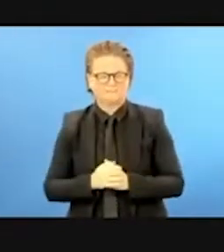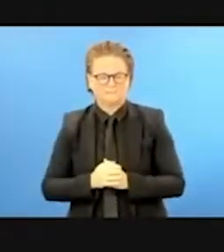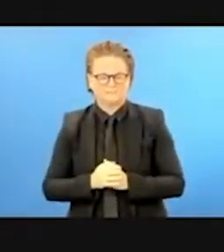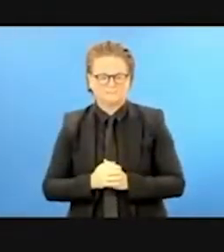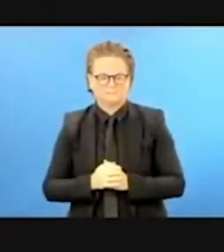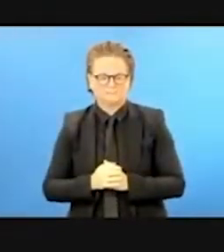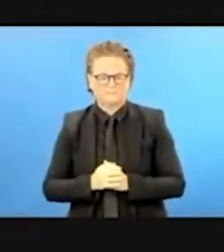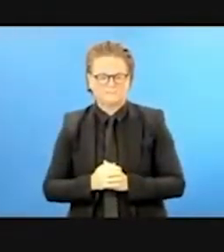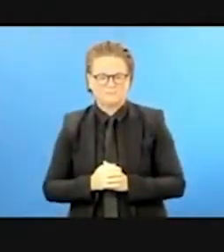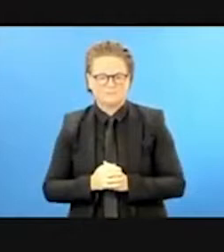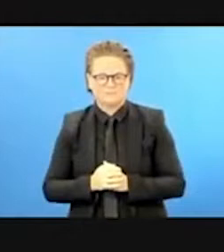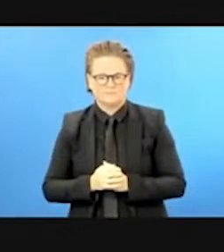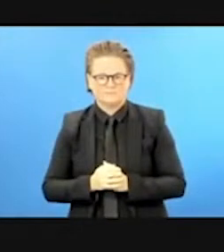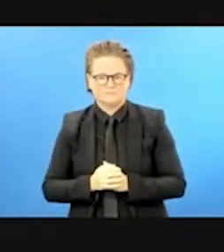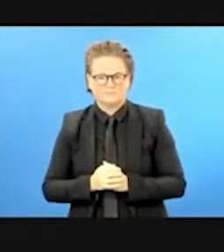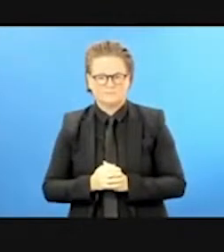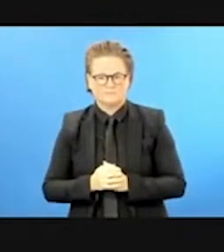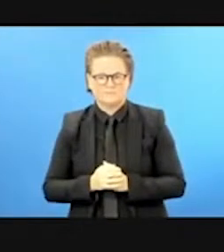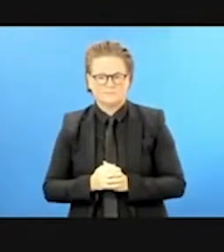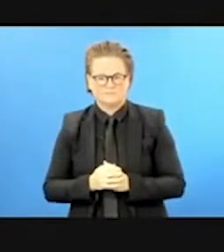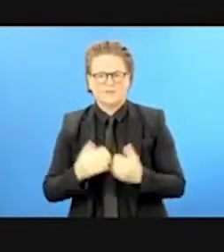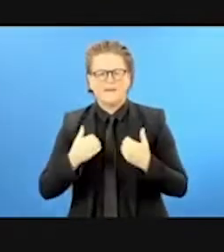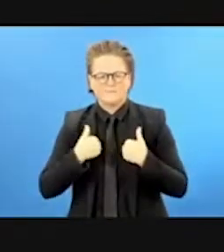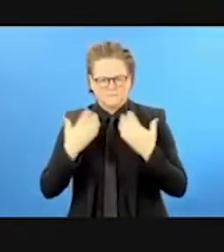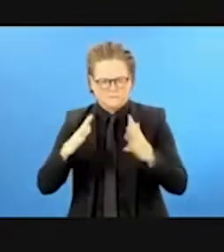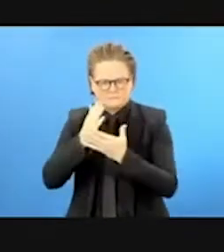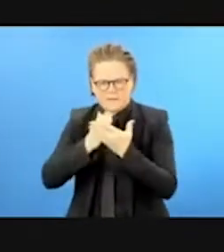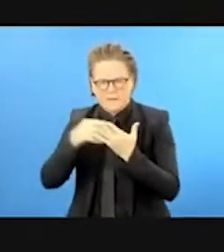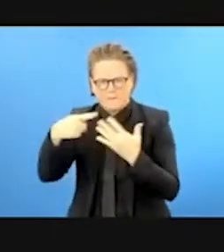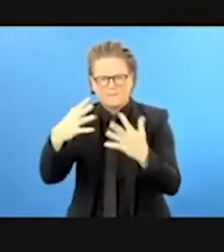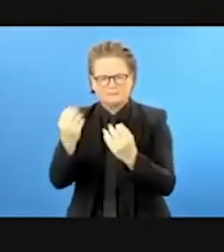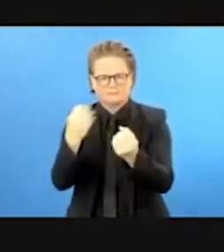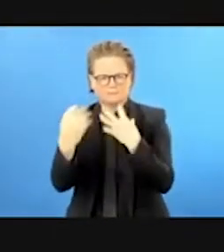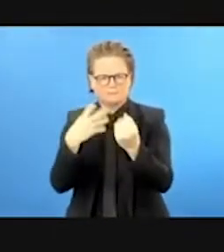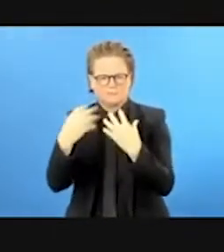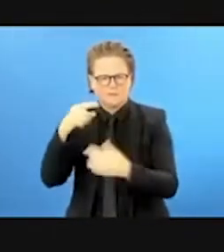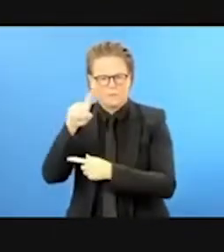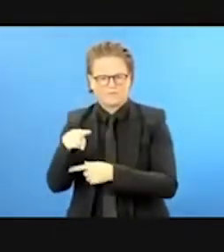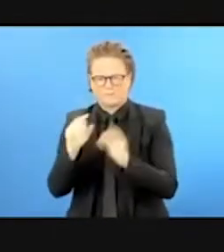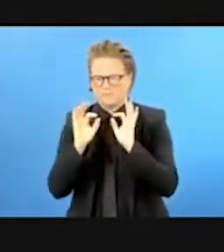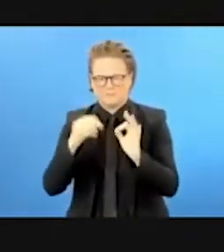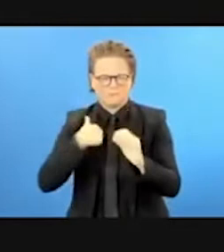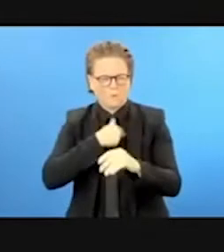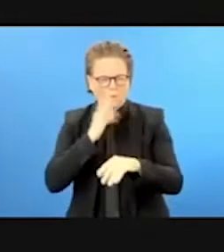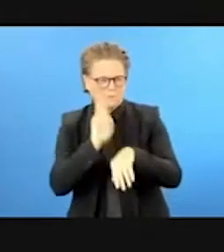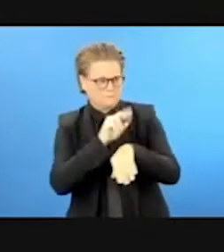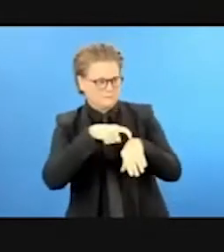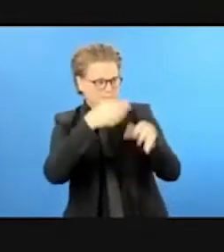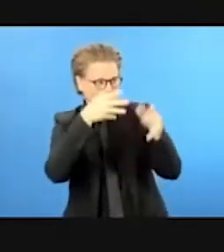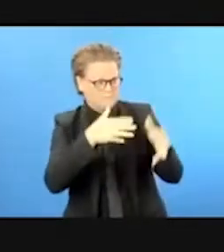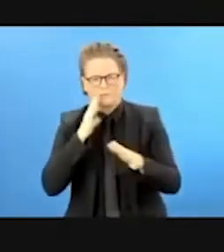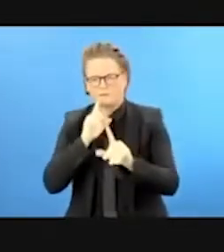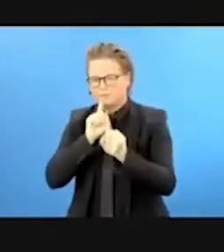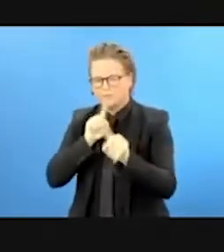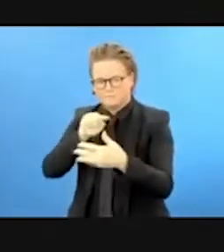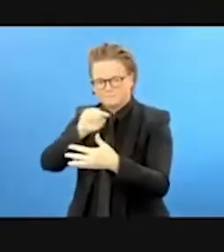submitted questions and those submitted through the live chat during the event. If you are unable to use the chat to ask your